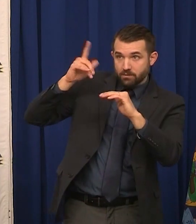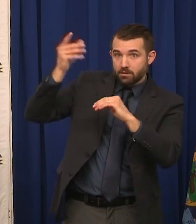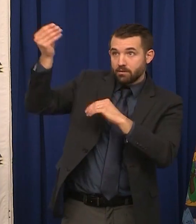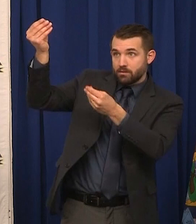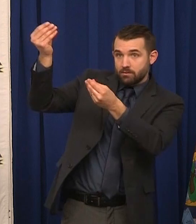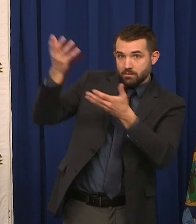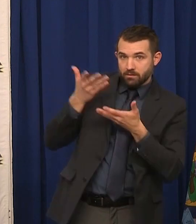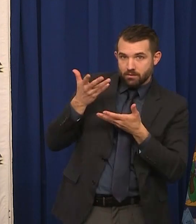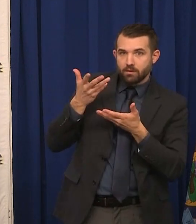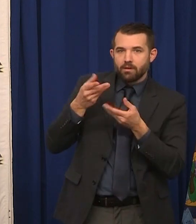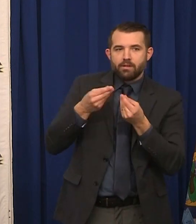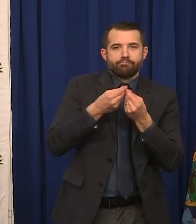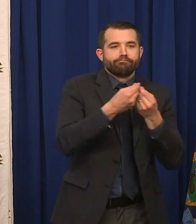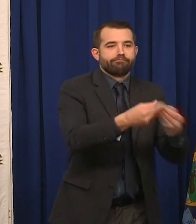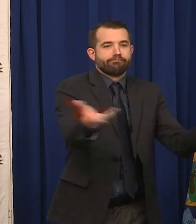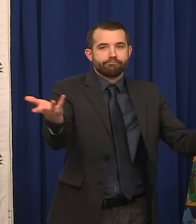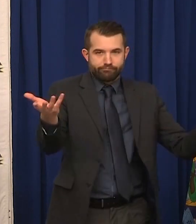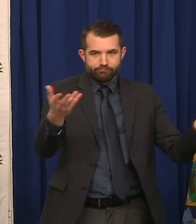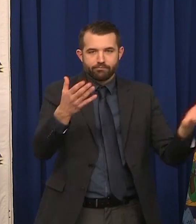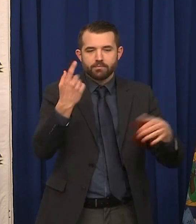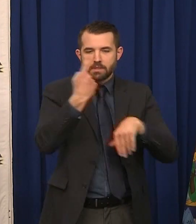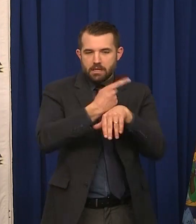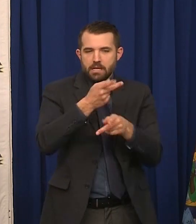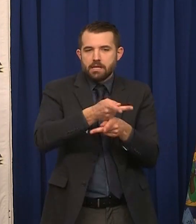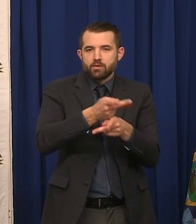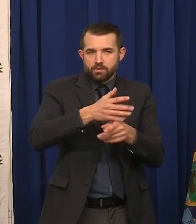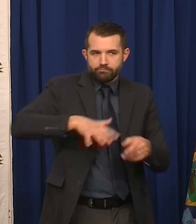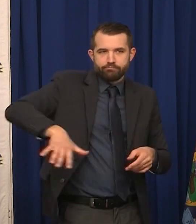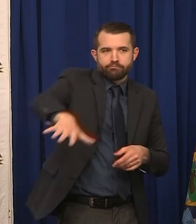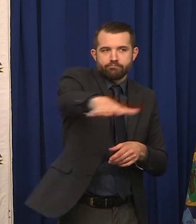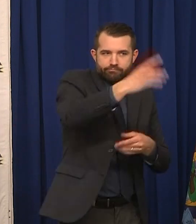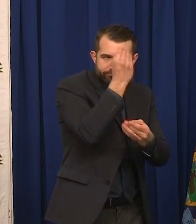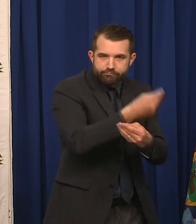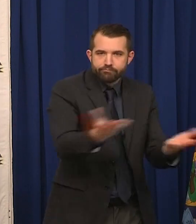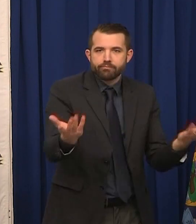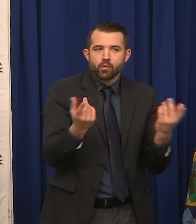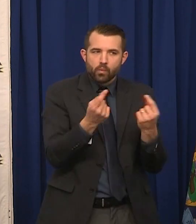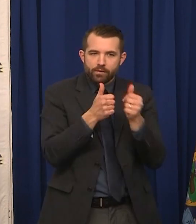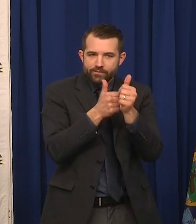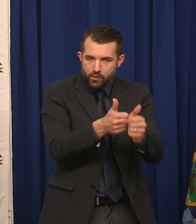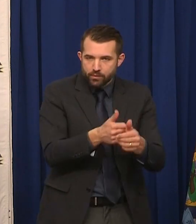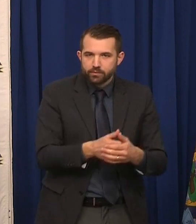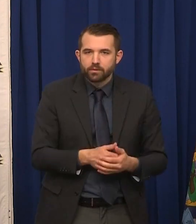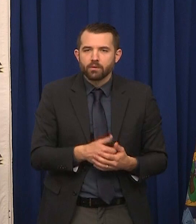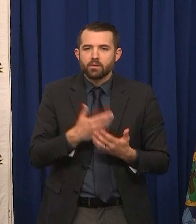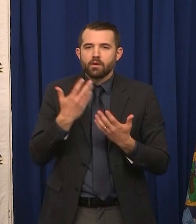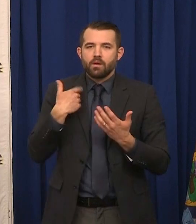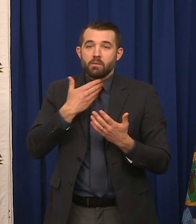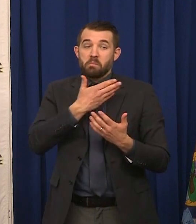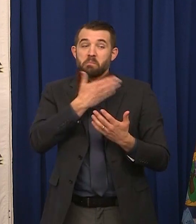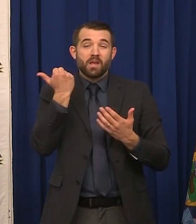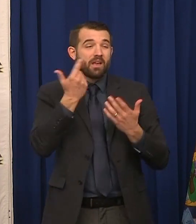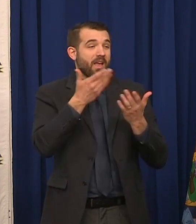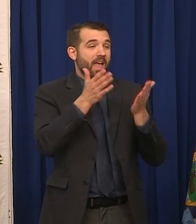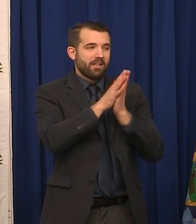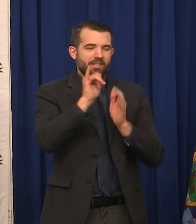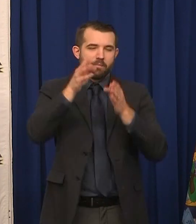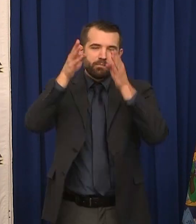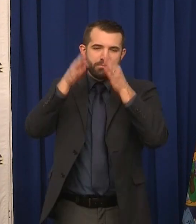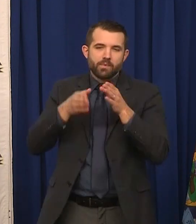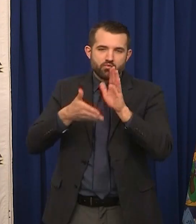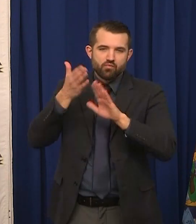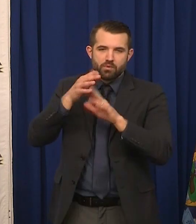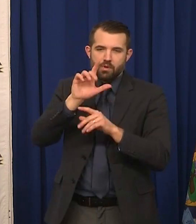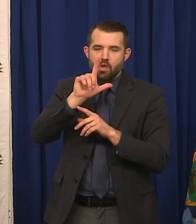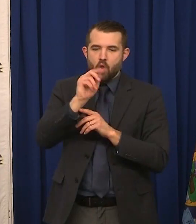essential, that's probably really, probably a better question for Director Landry. That continues to be my view, but I want to make